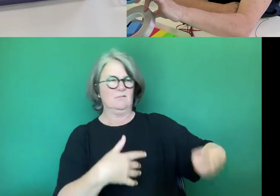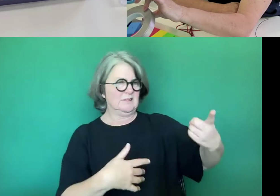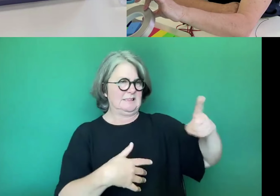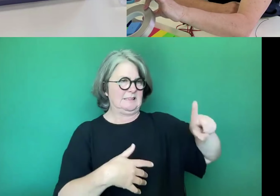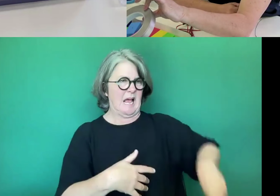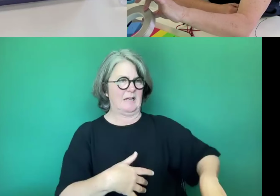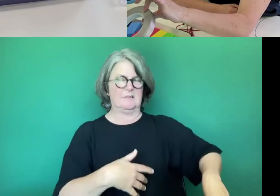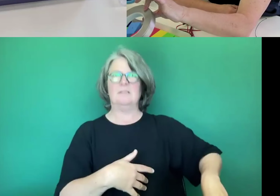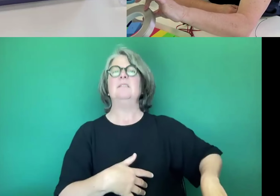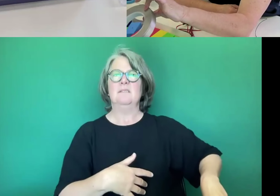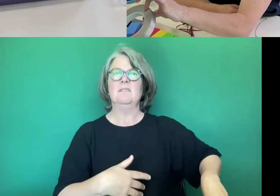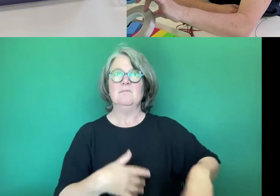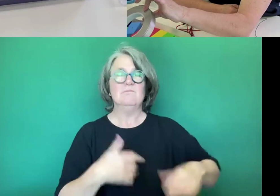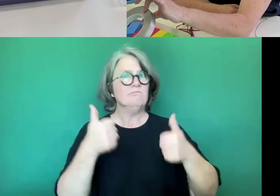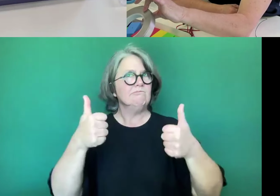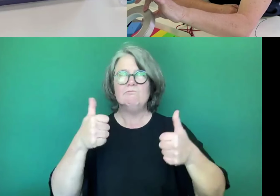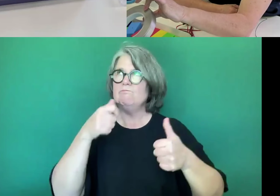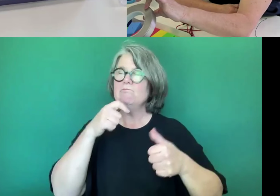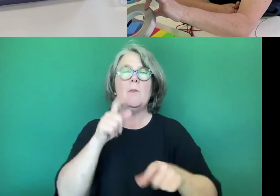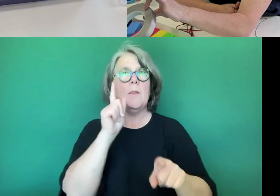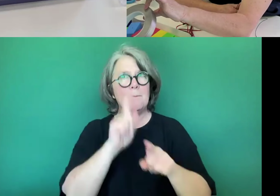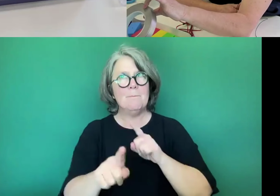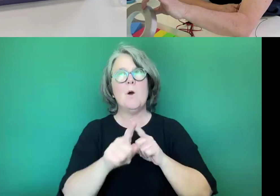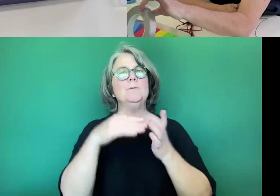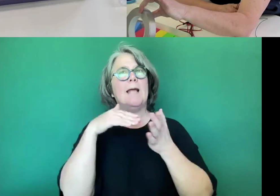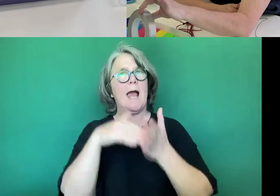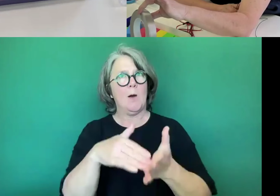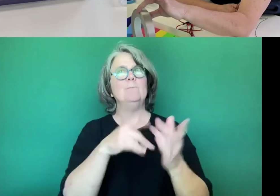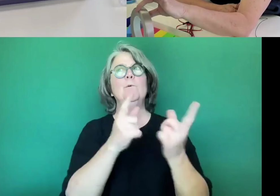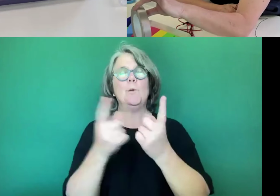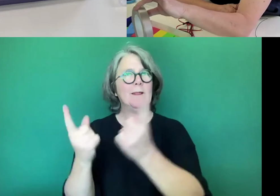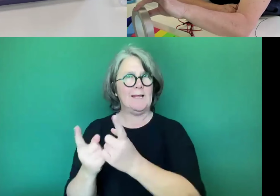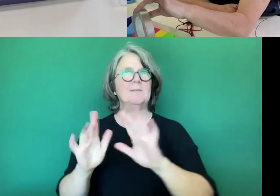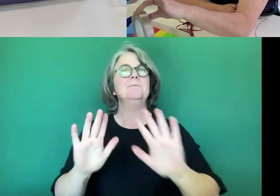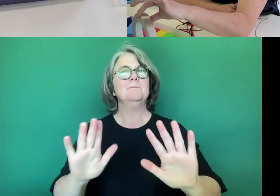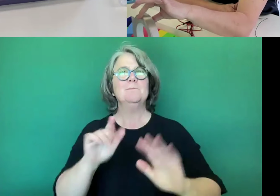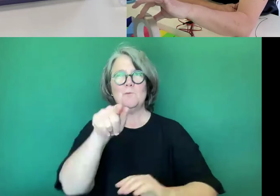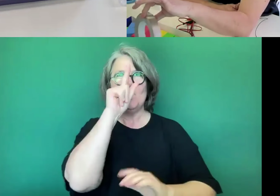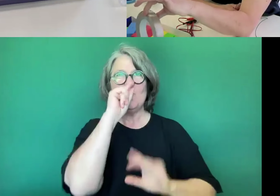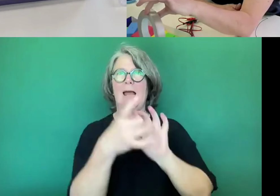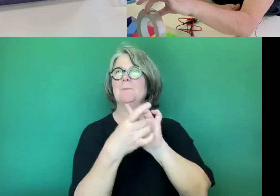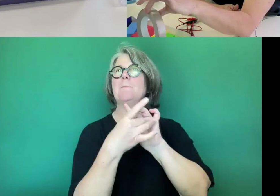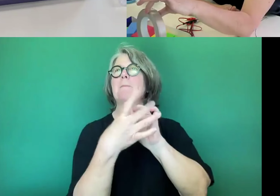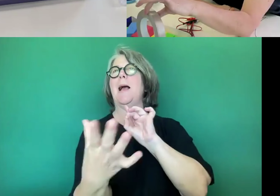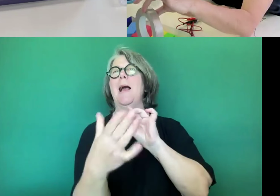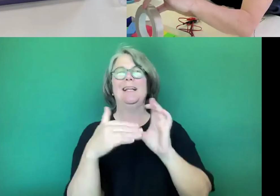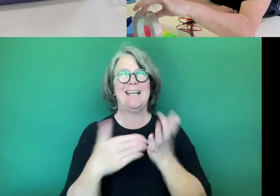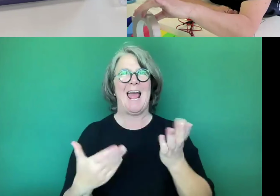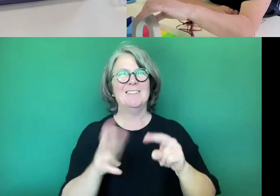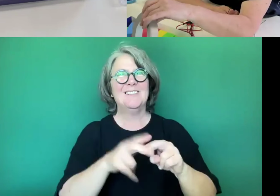Again, the most useful pieces of information you've now received, you can leave if you want to.